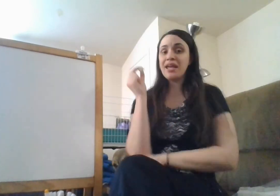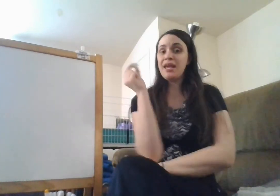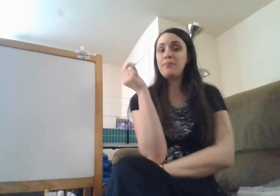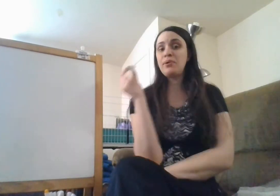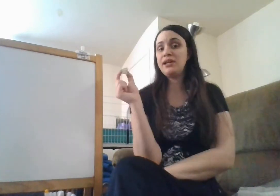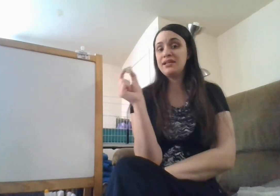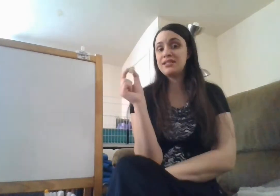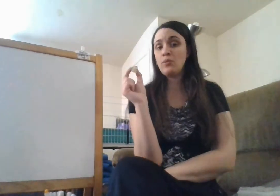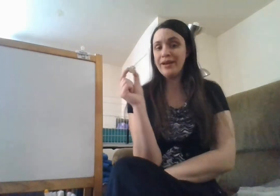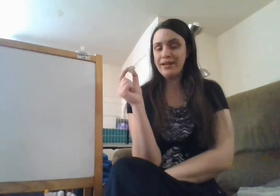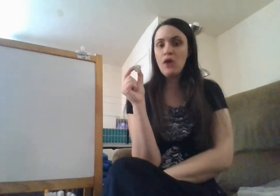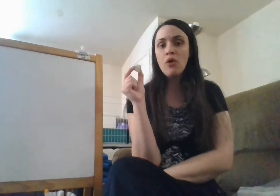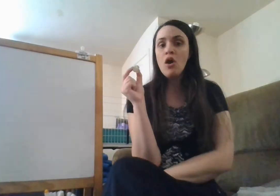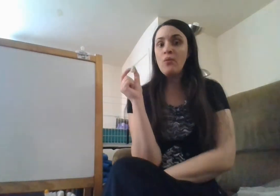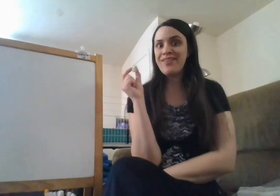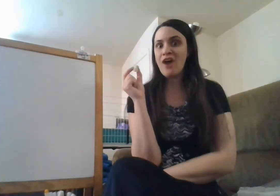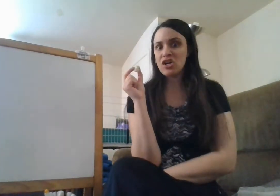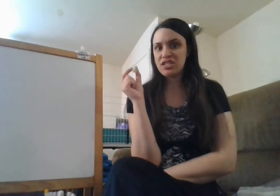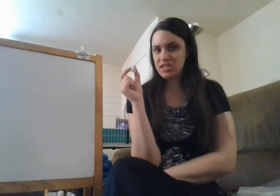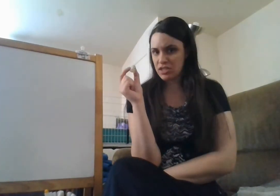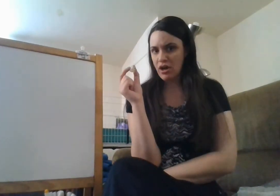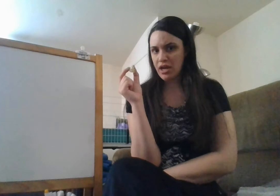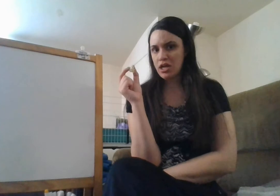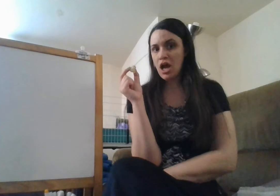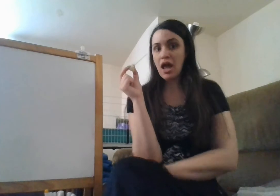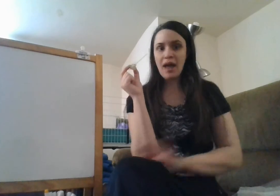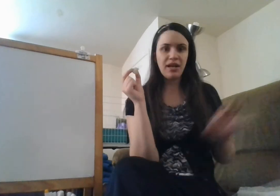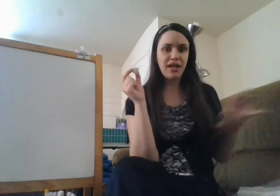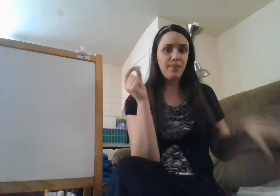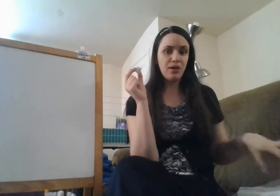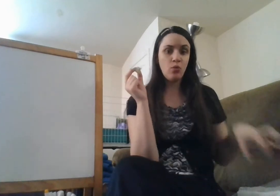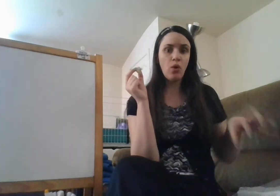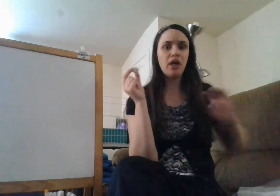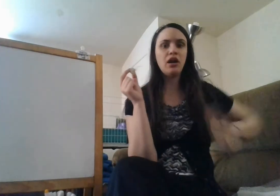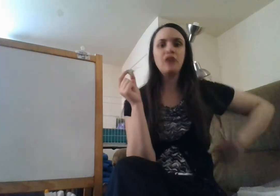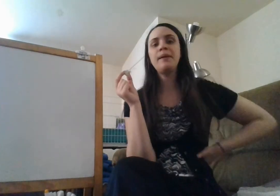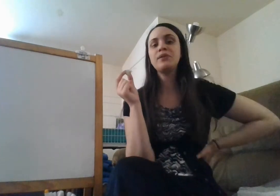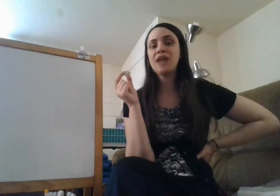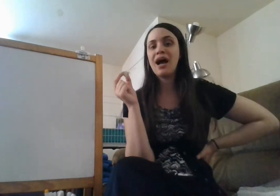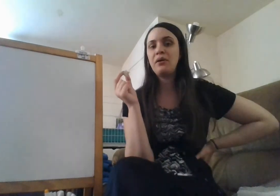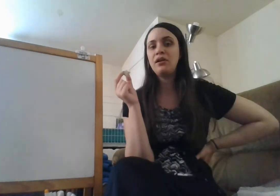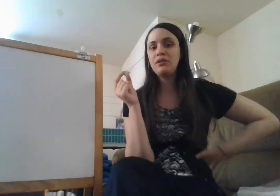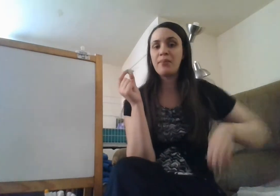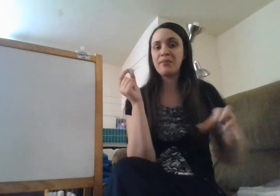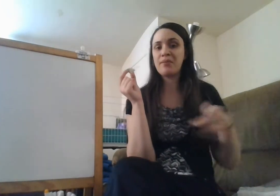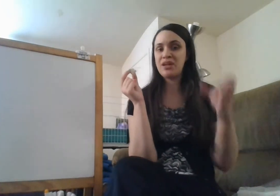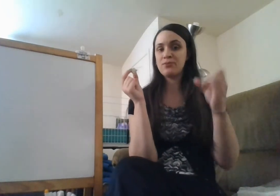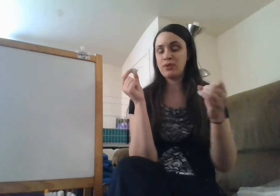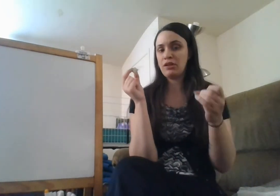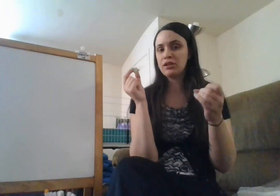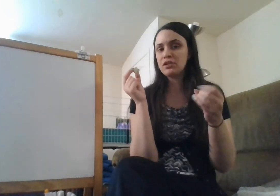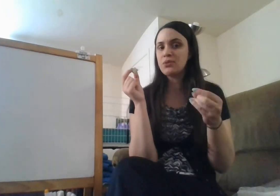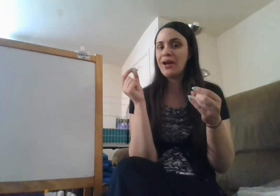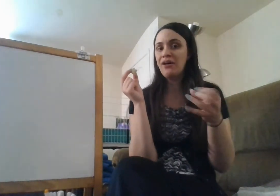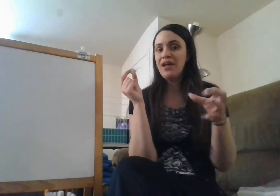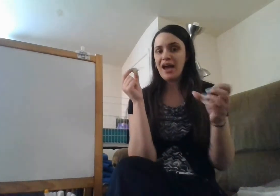keep putting this in the window with our sun. I'm going to keep putting water on the paper towel. Remember, our paper towel is working like the soil. I'm going to